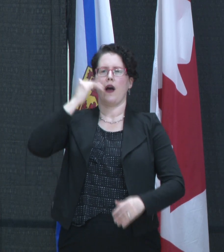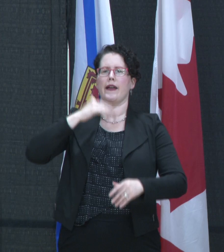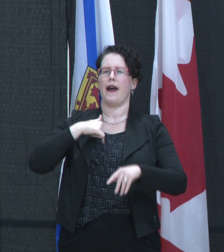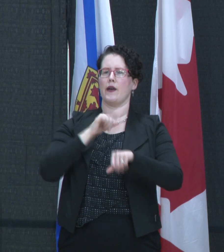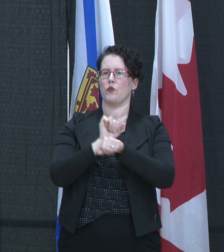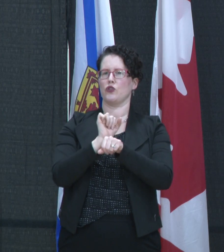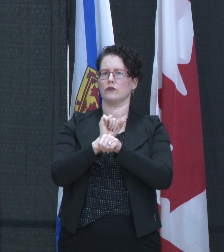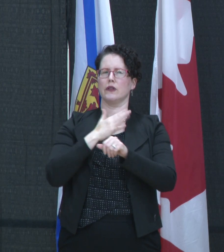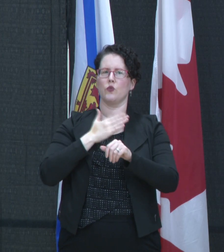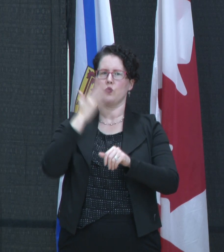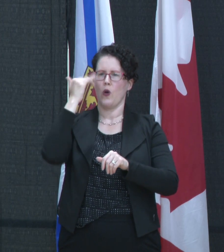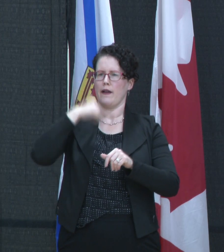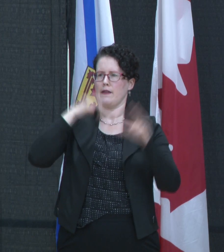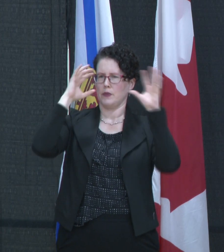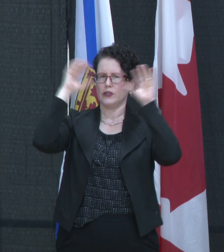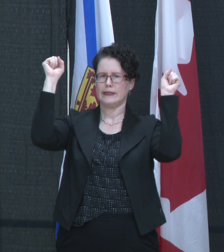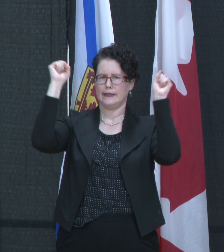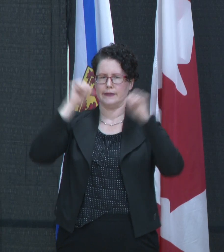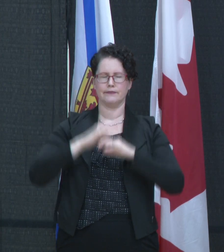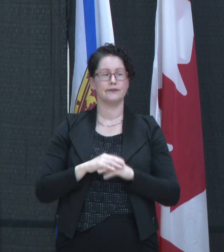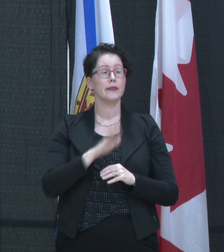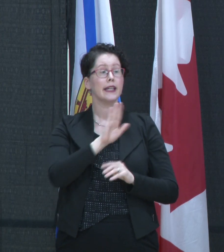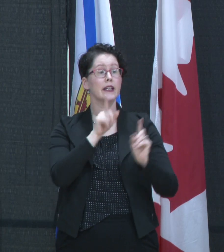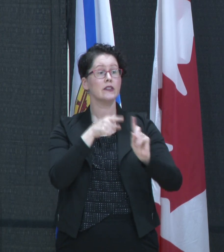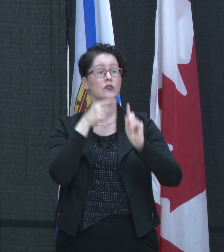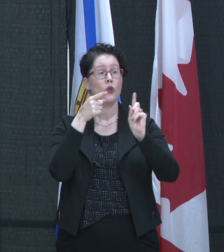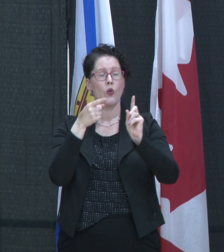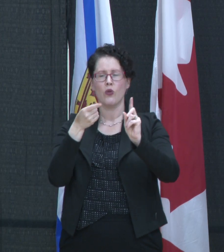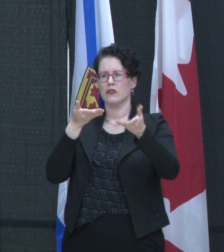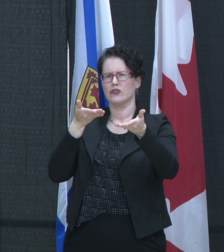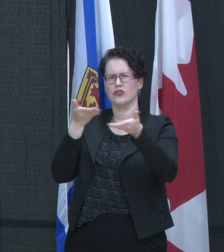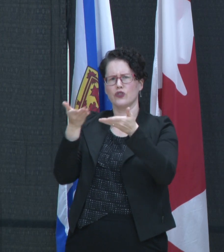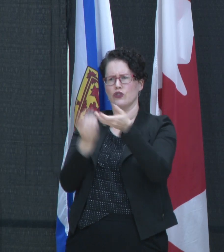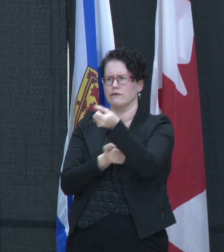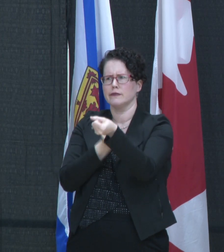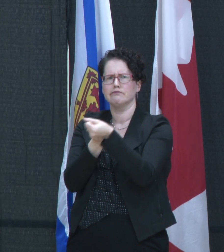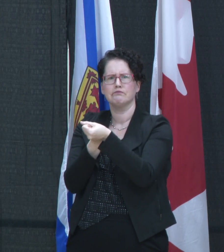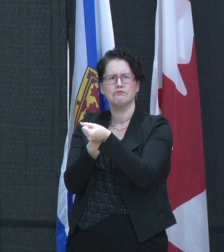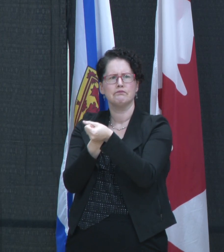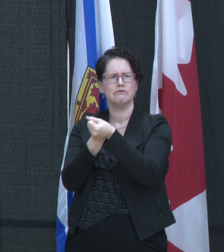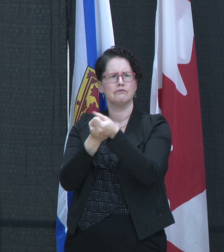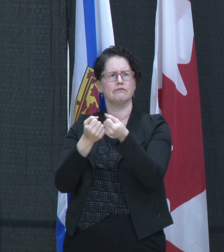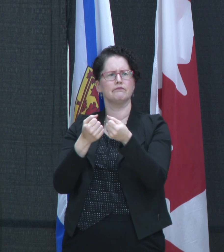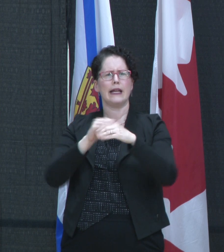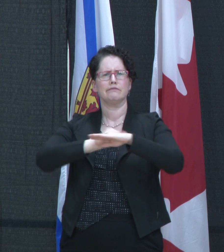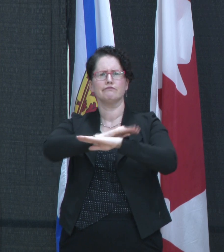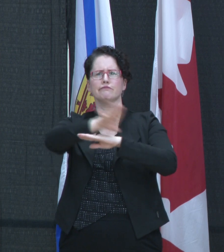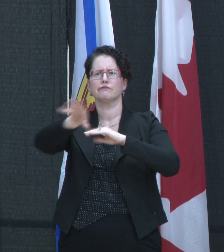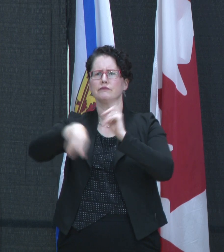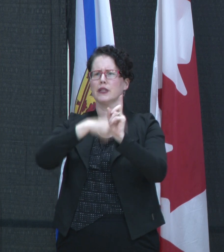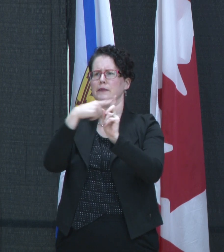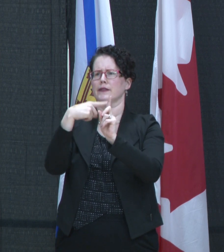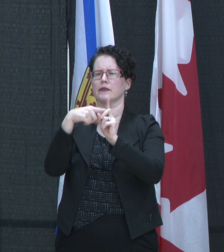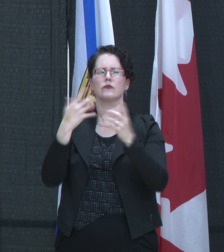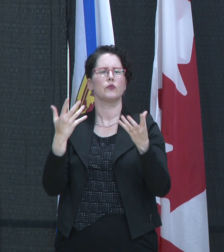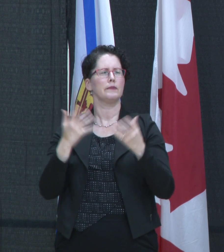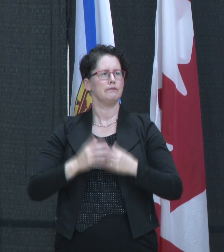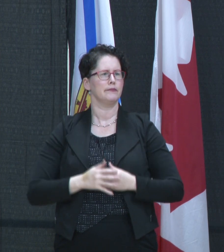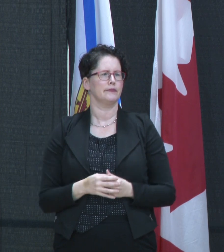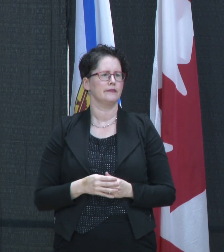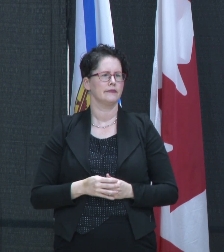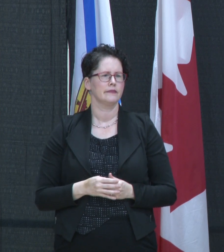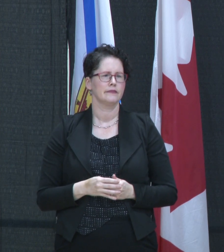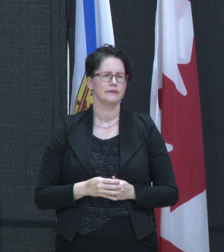mind, he was president to serve and to always have a positive impact on others. But here's the